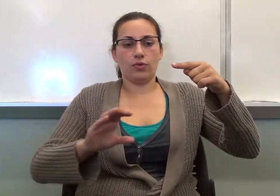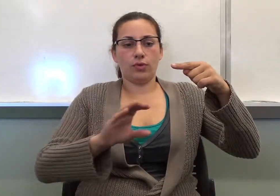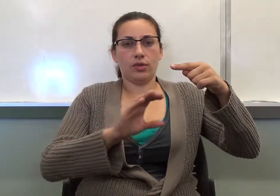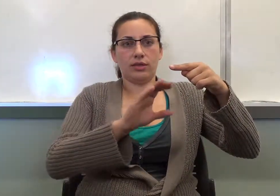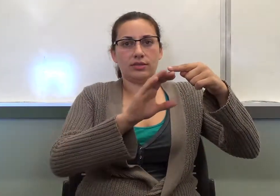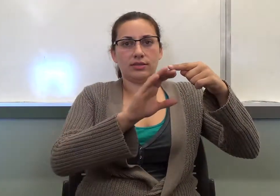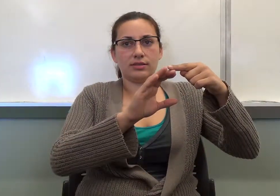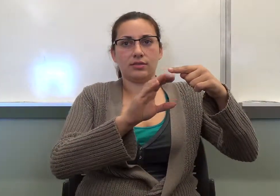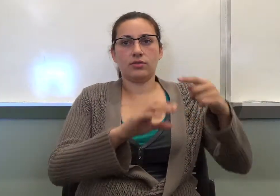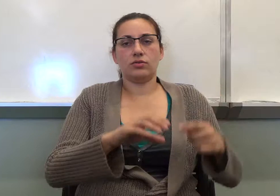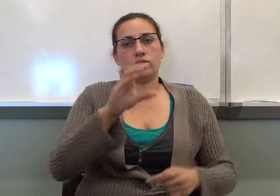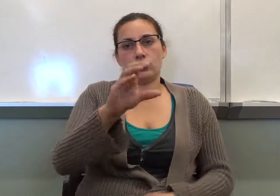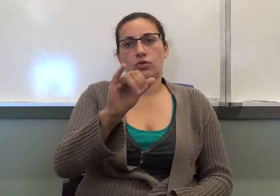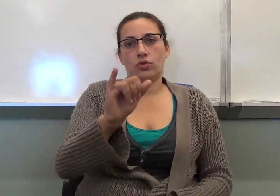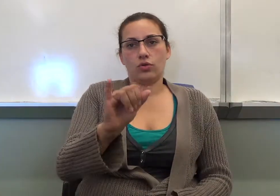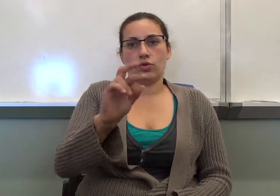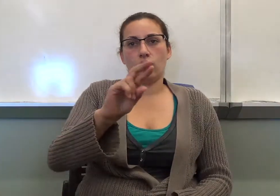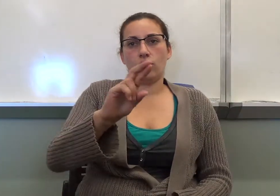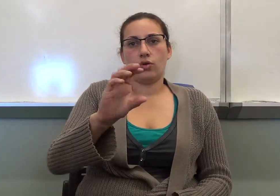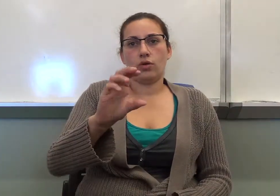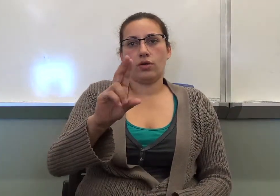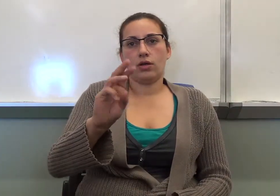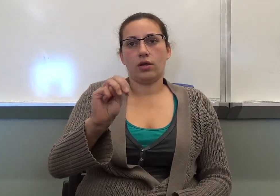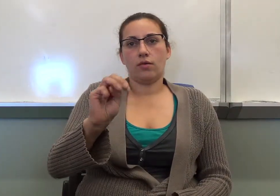word that's used with circles that means perimeter.